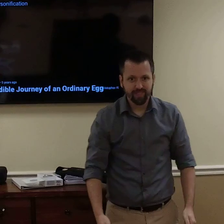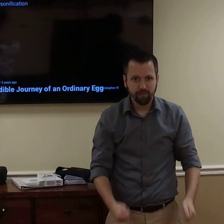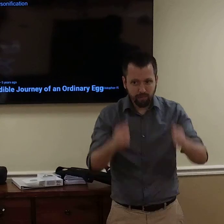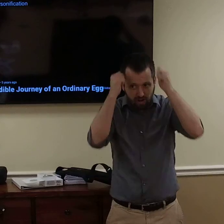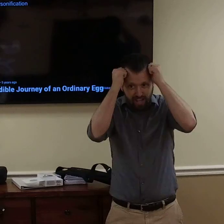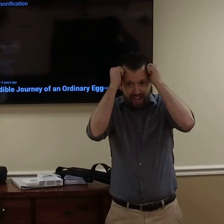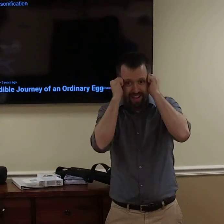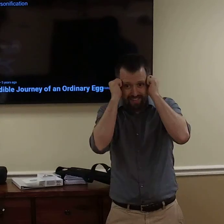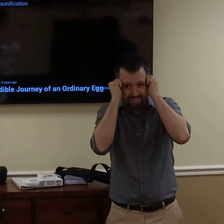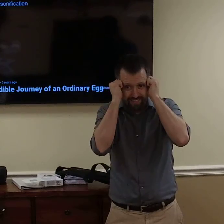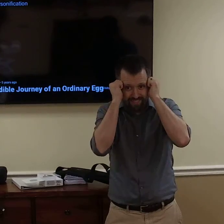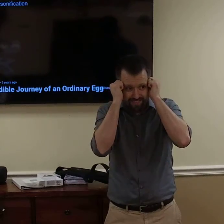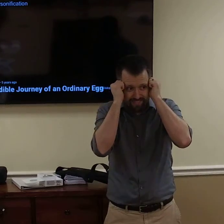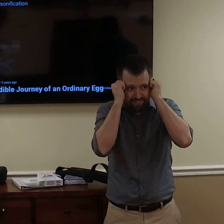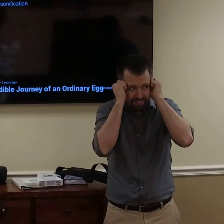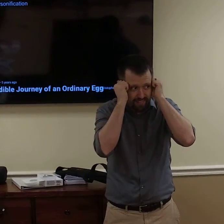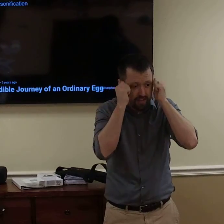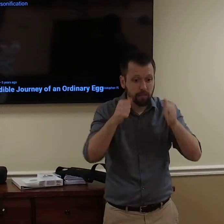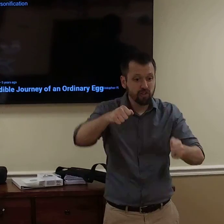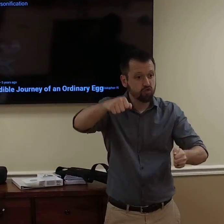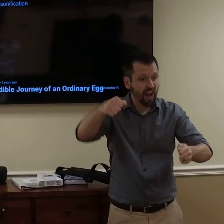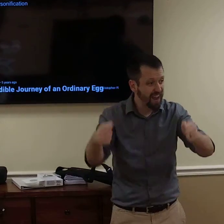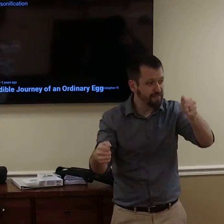put on a hat. Be driving.